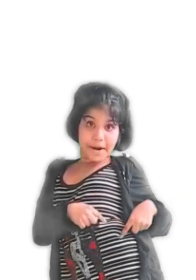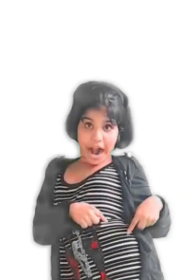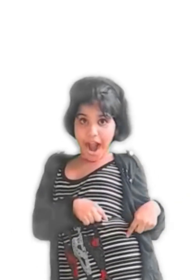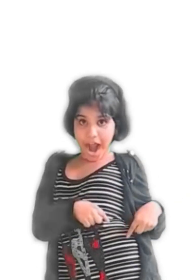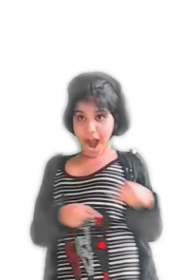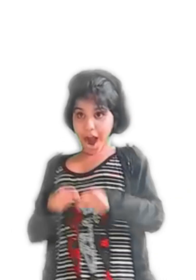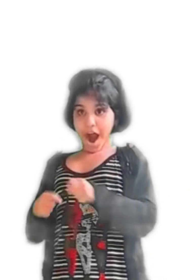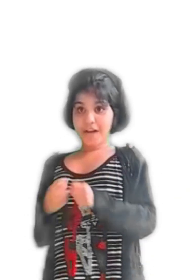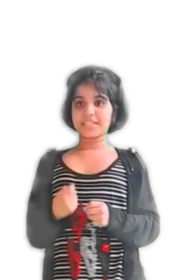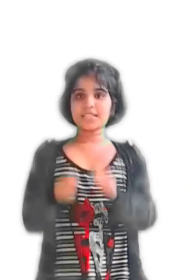Zebra.